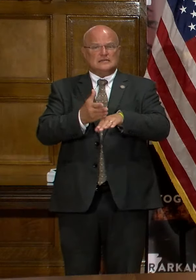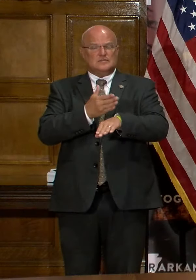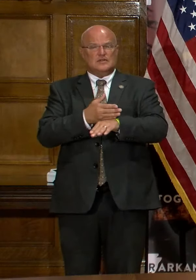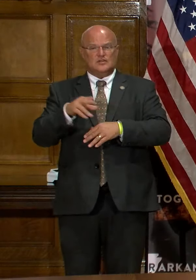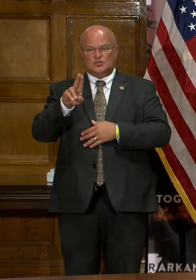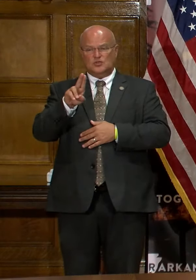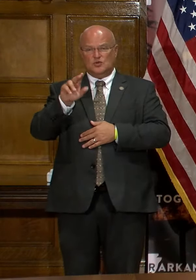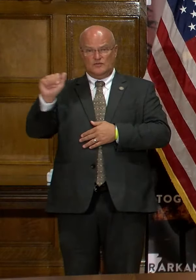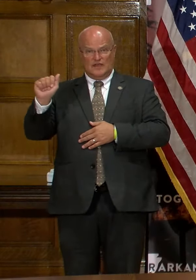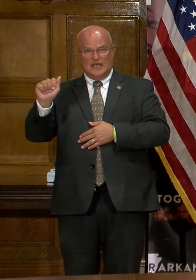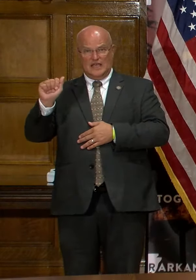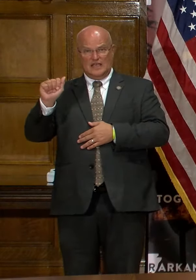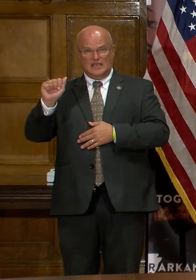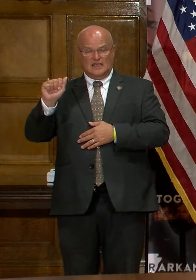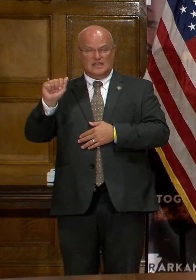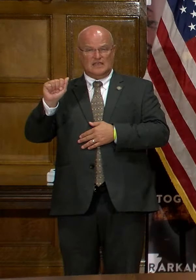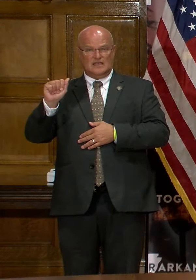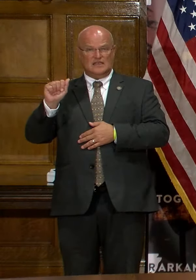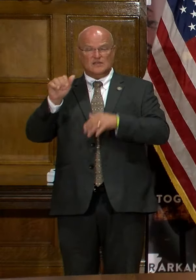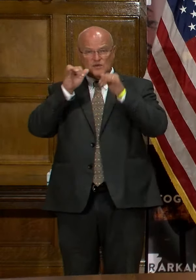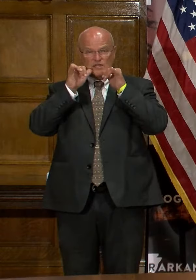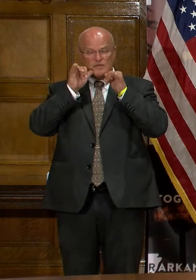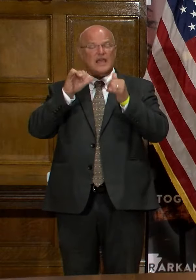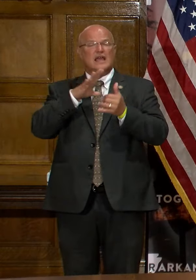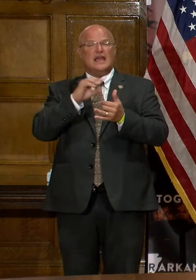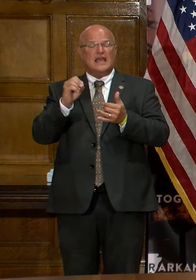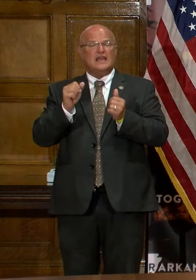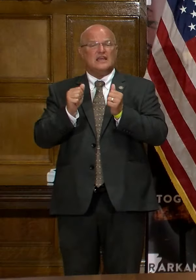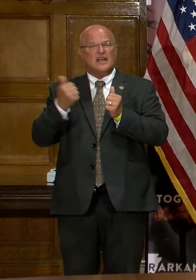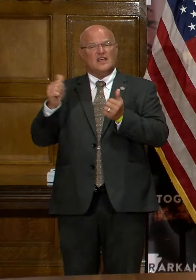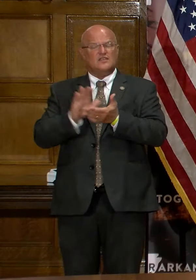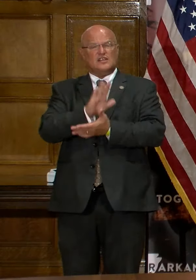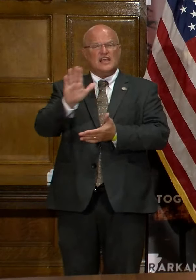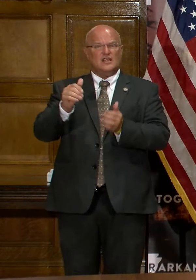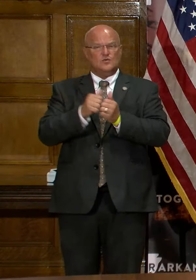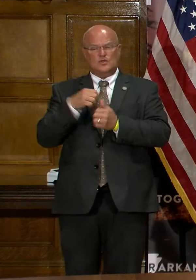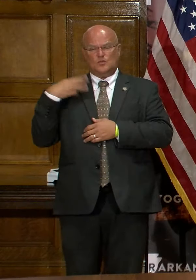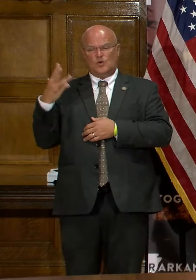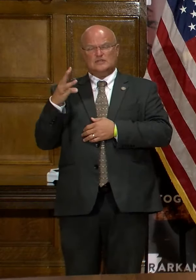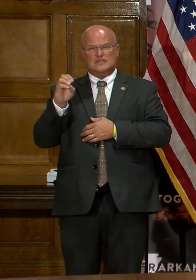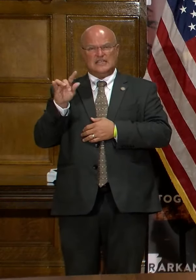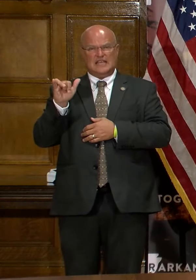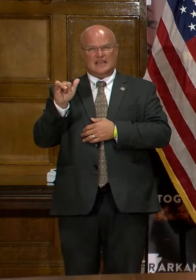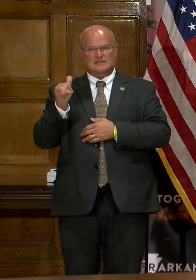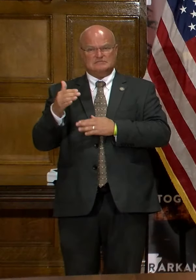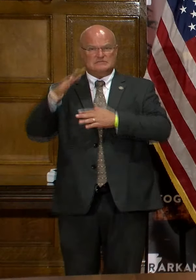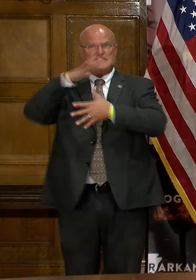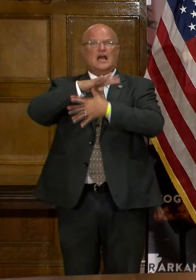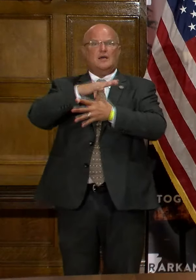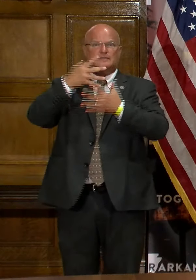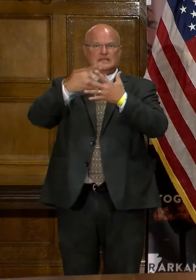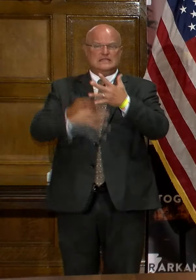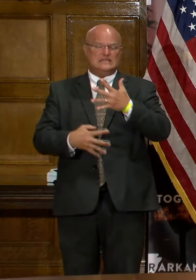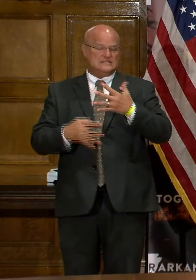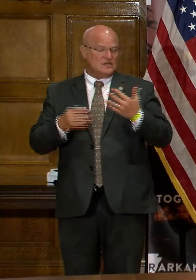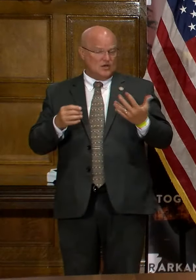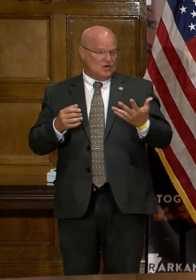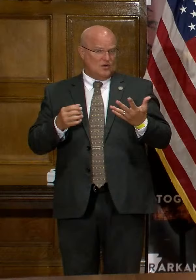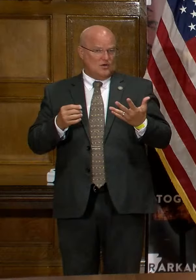of A and other college campuses, especially with Washington County topping the list of counties again today?